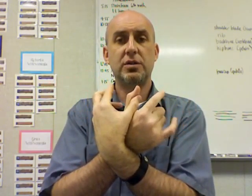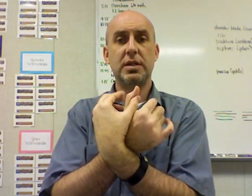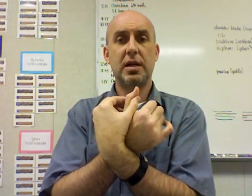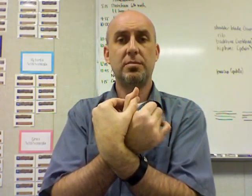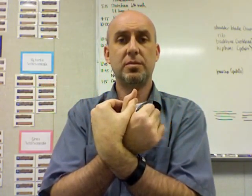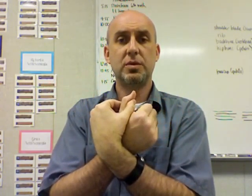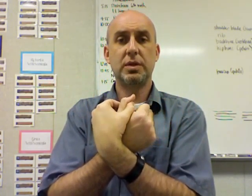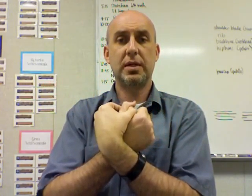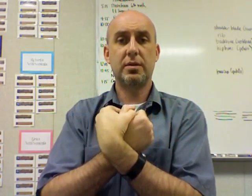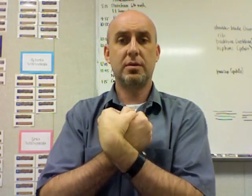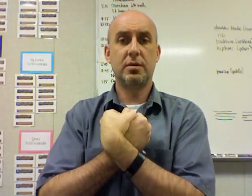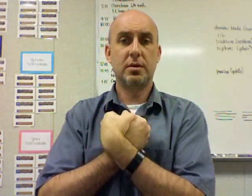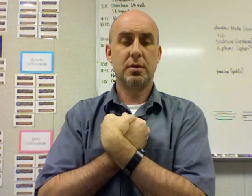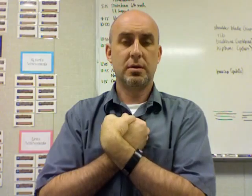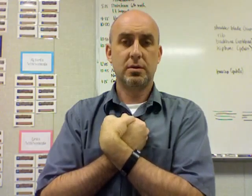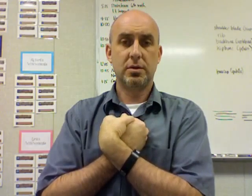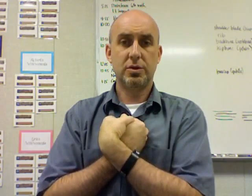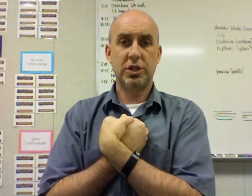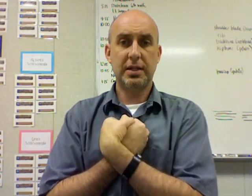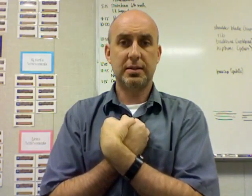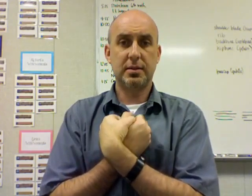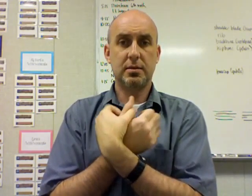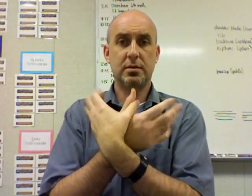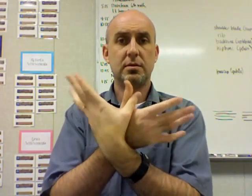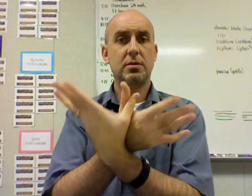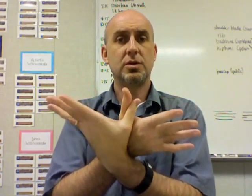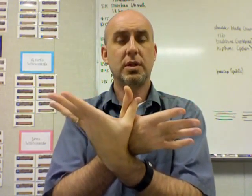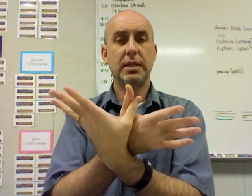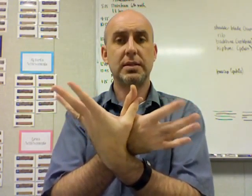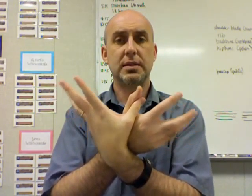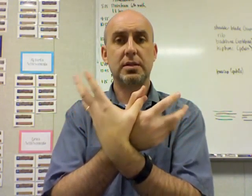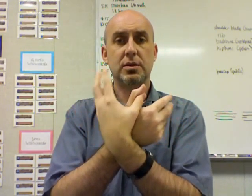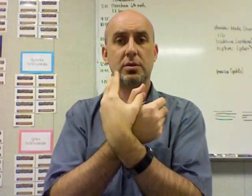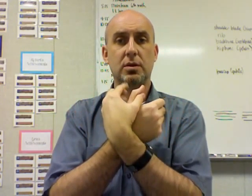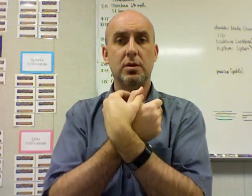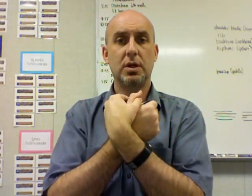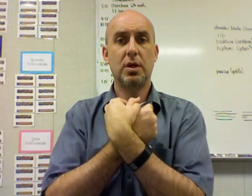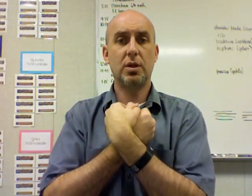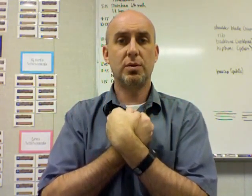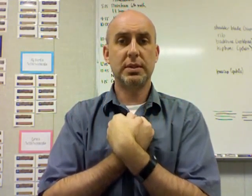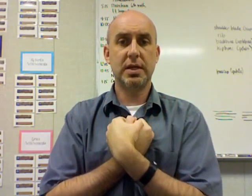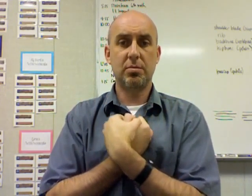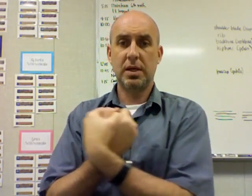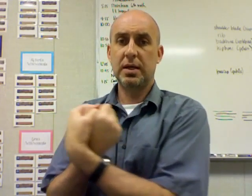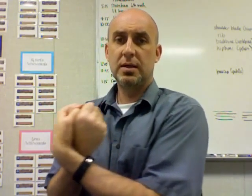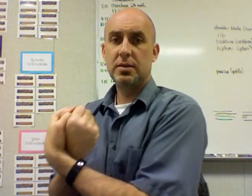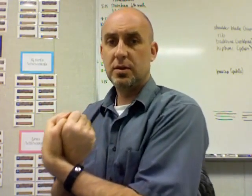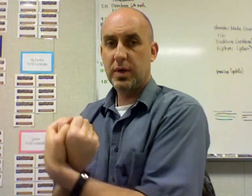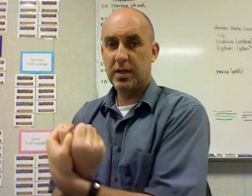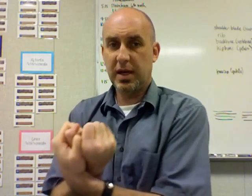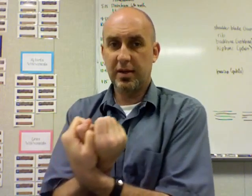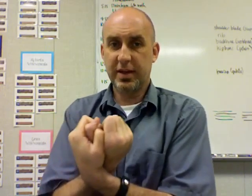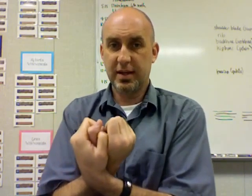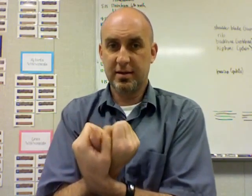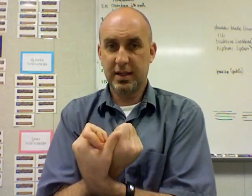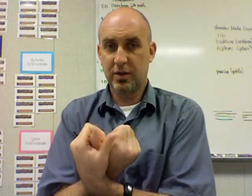up together to your chest. So you start like this, and then it closes up. So you wind up having, like,